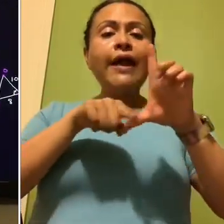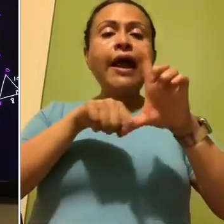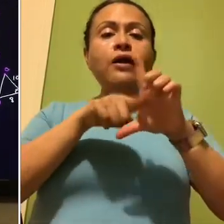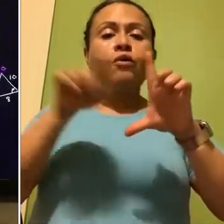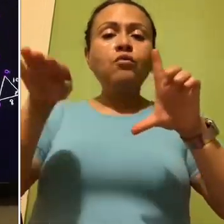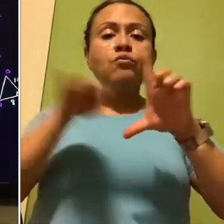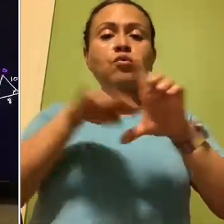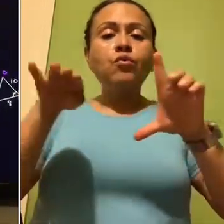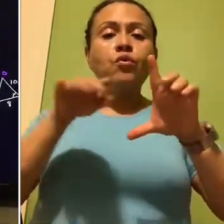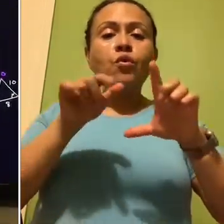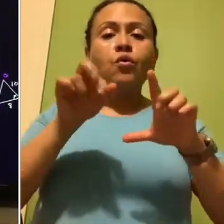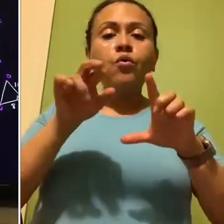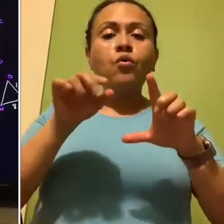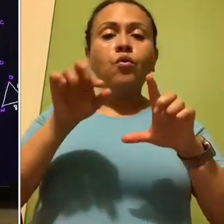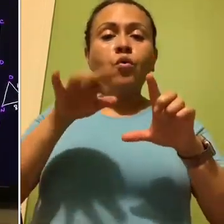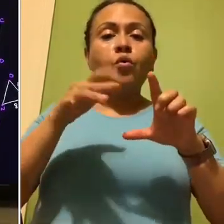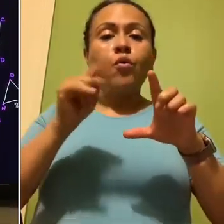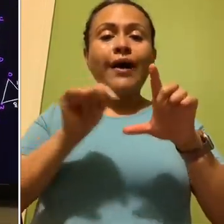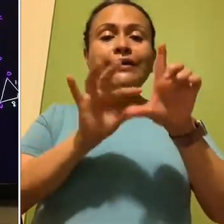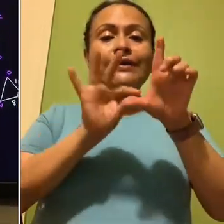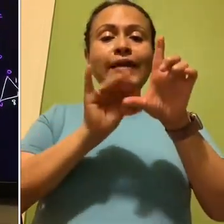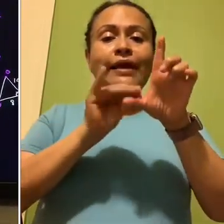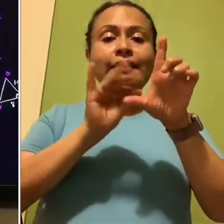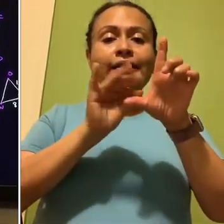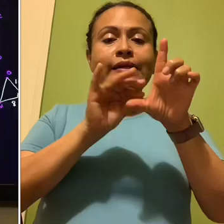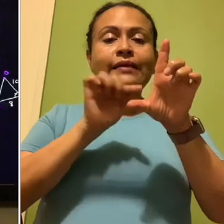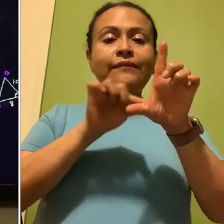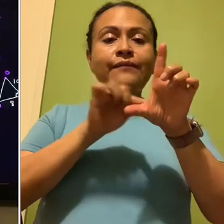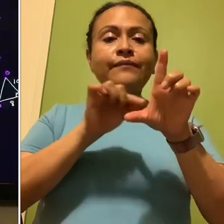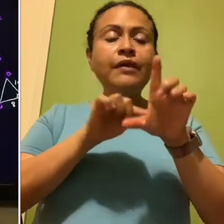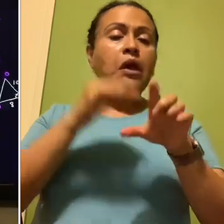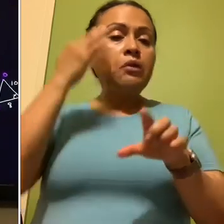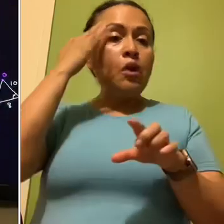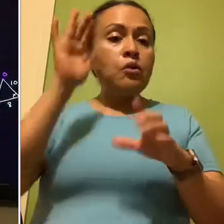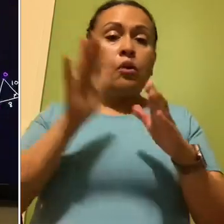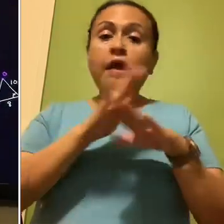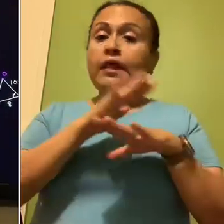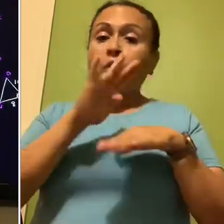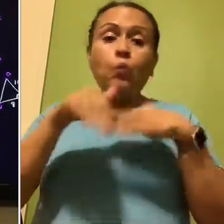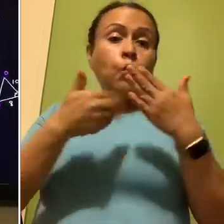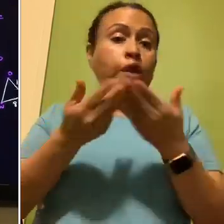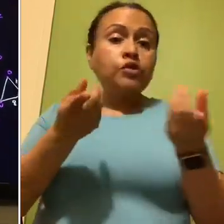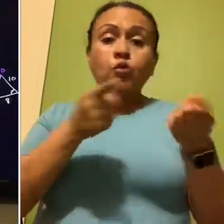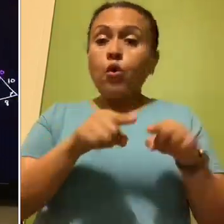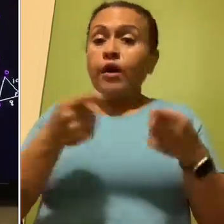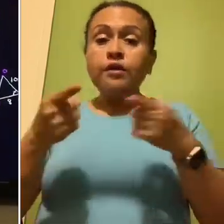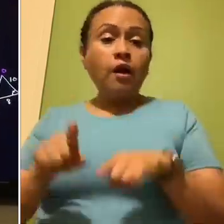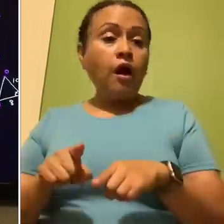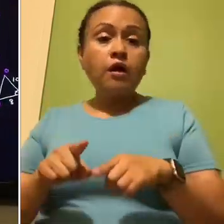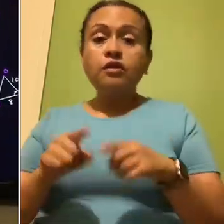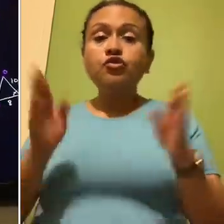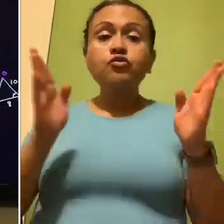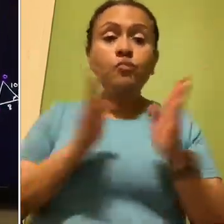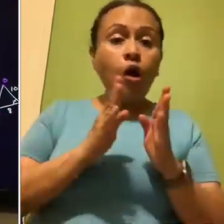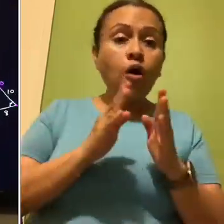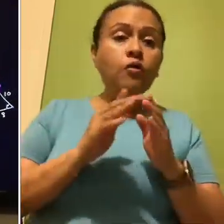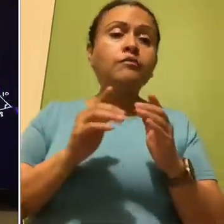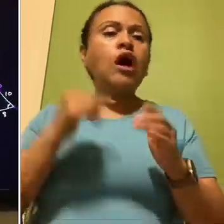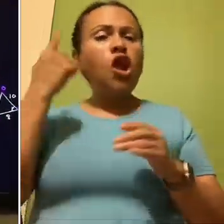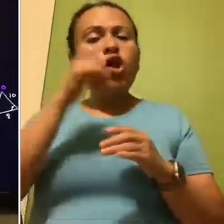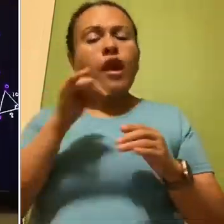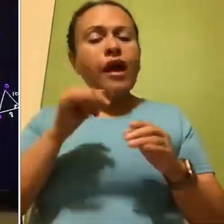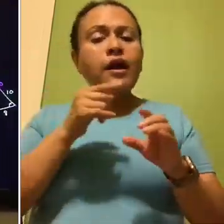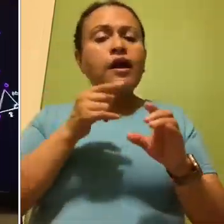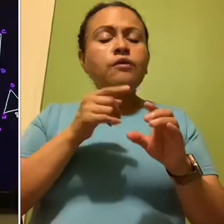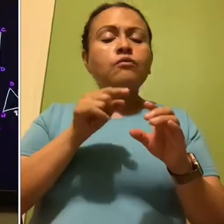angle here, but we really know nothing about what's going on with any of these smaller triangles in terms of their actual angles. Even though